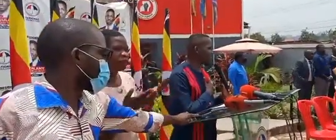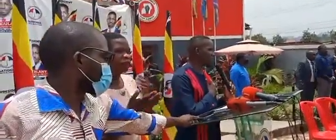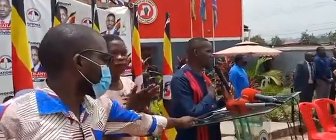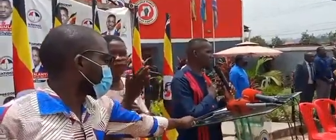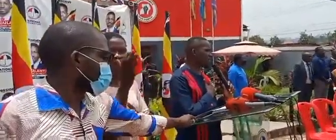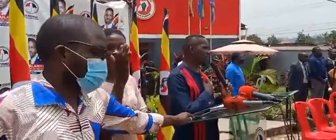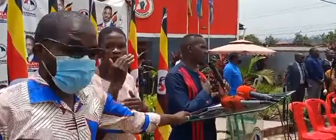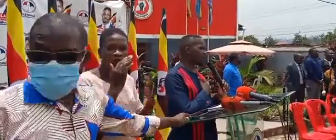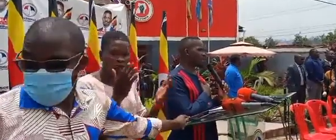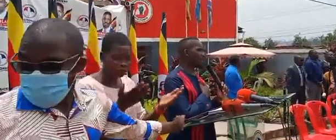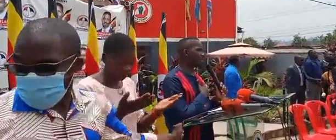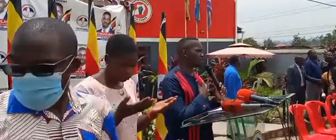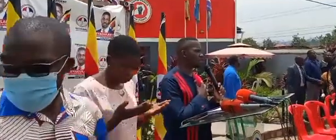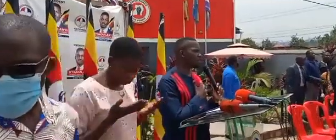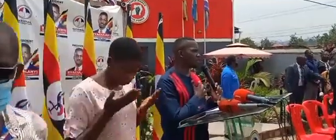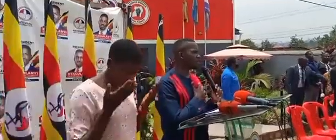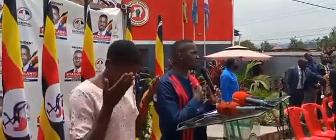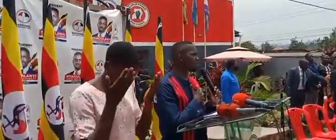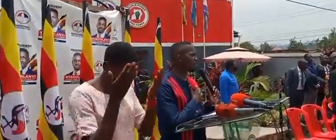God, may God